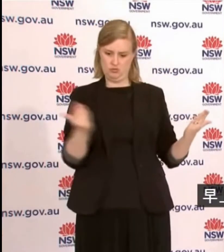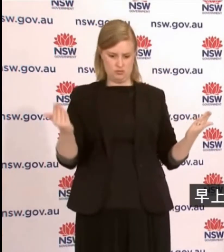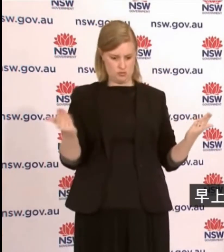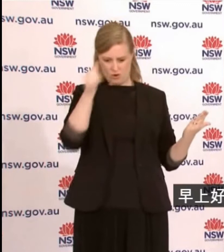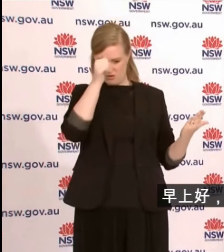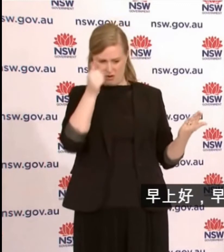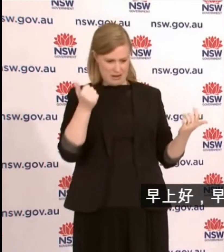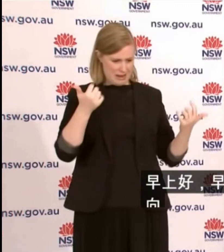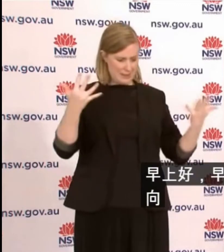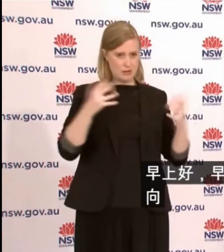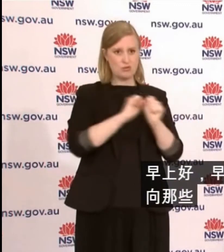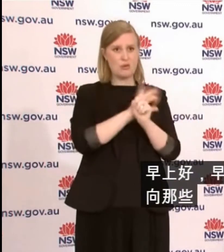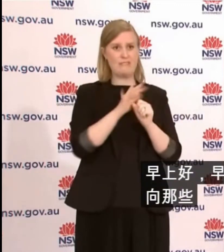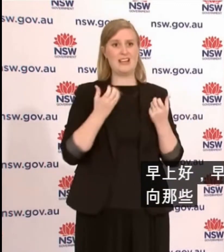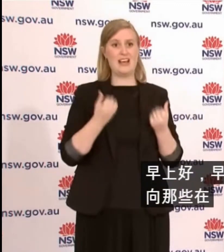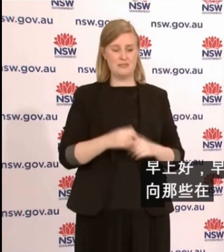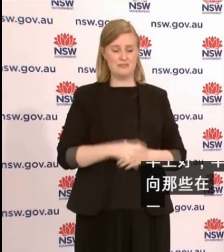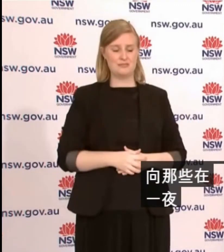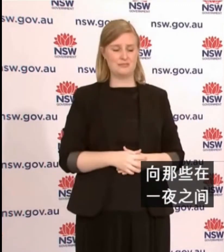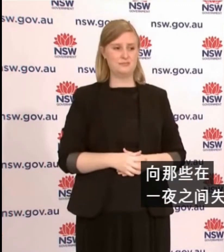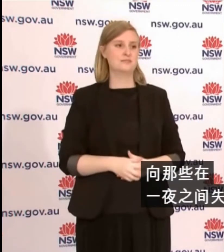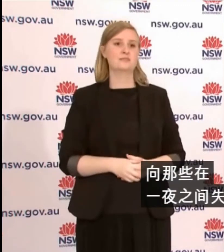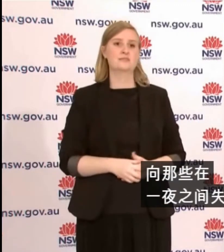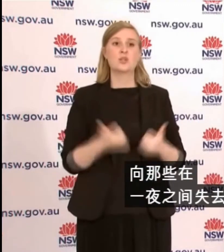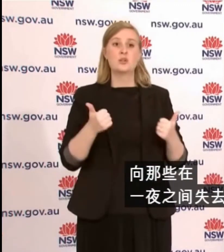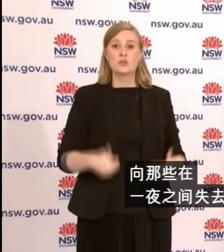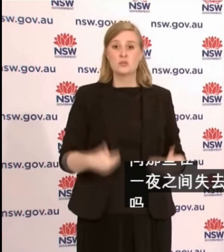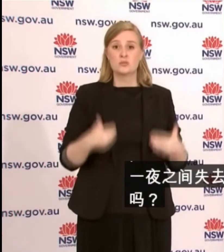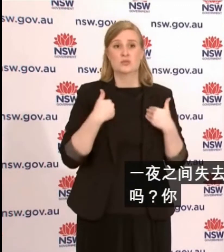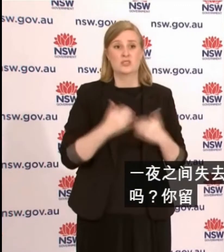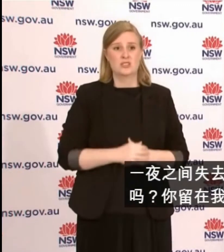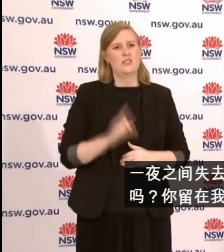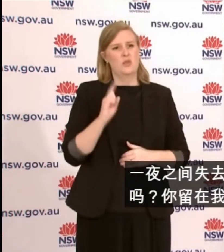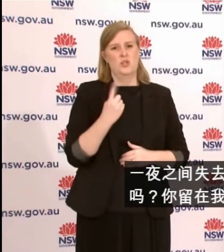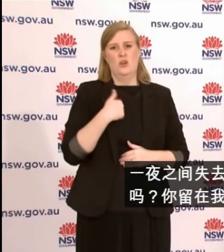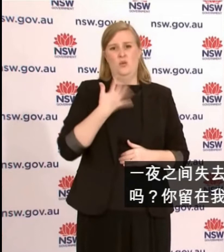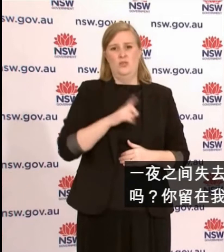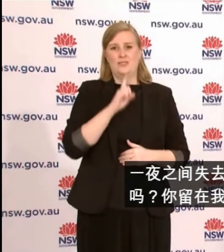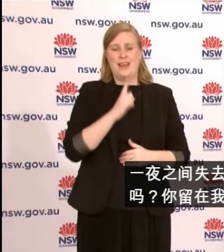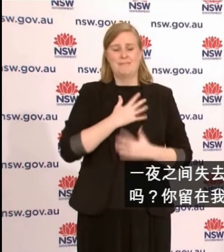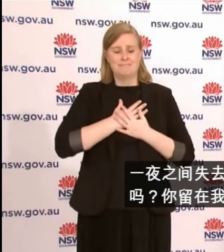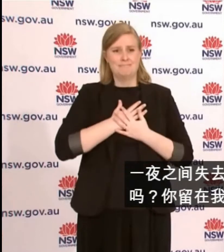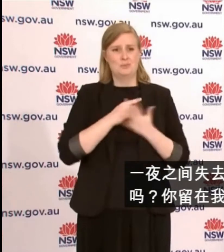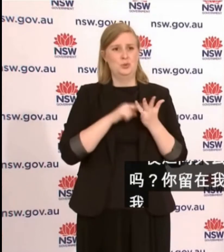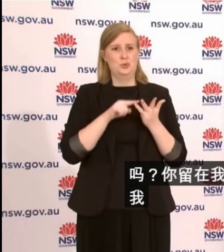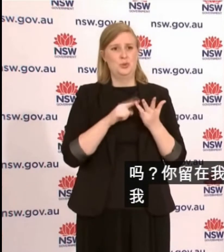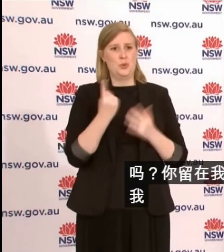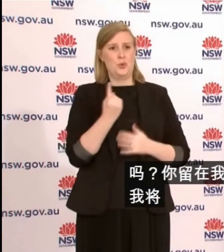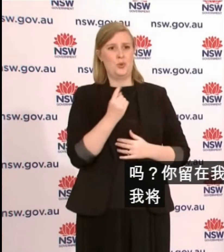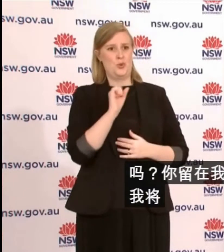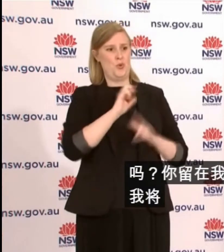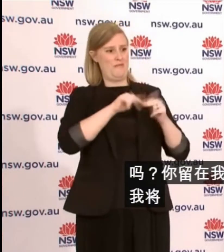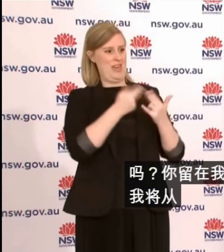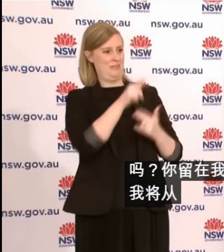Well, good morning. Can I start by offering my condolences to those families that lost loved ones overnight? You remain in our thoughts and prayers. I'll start with